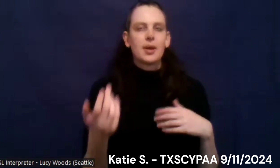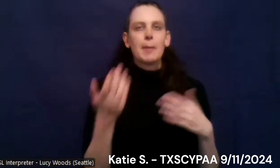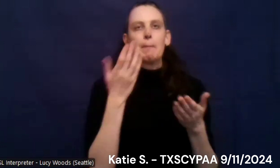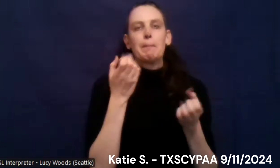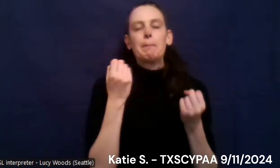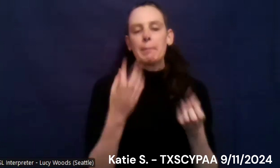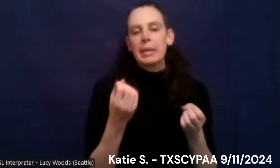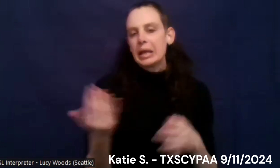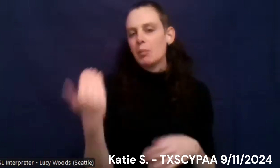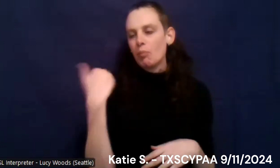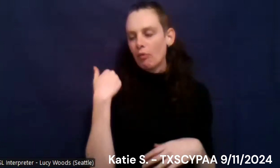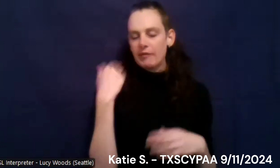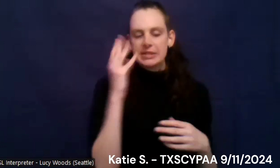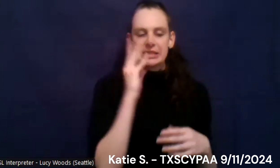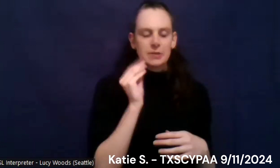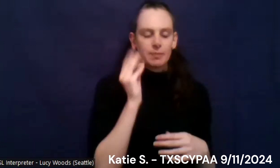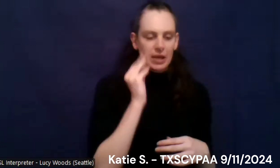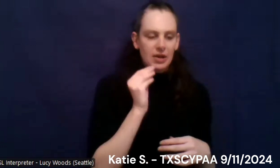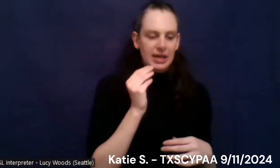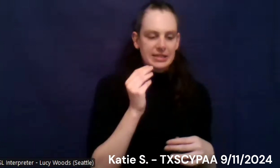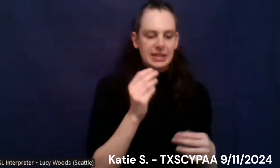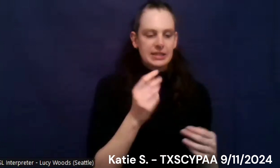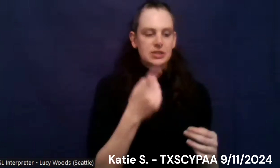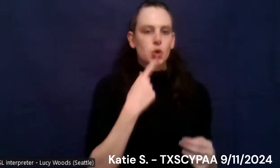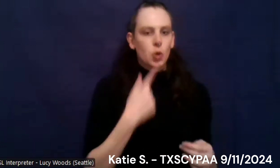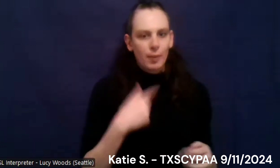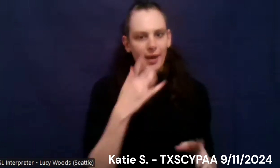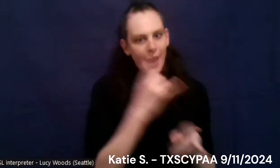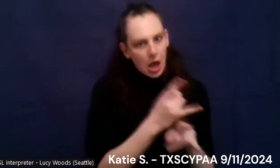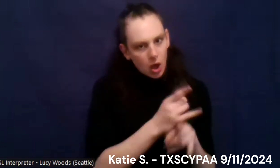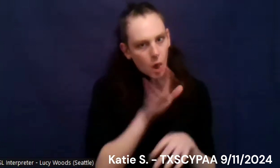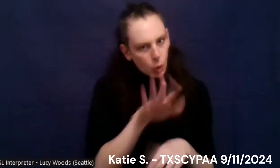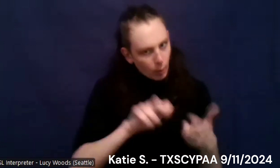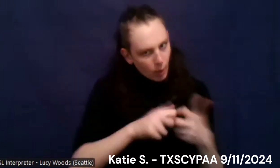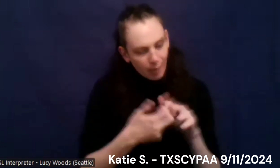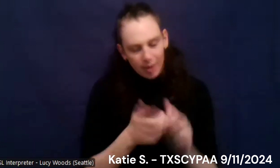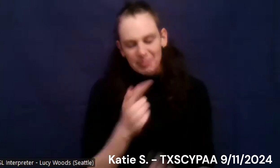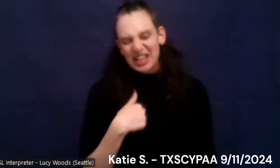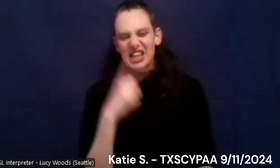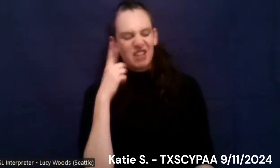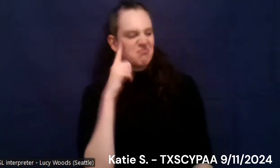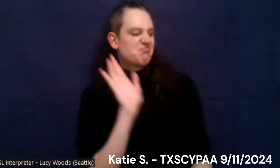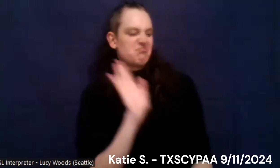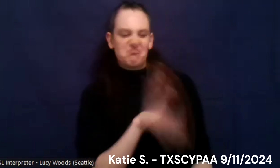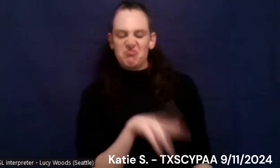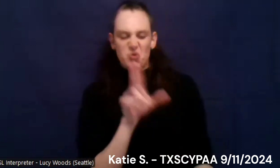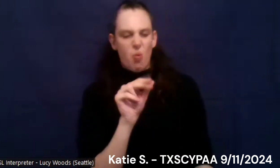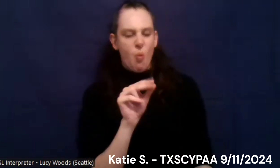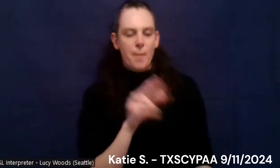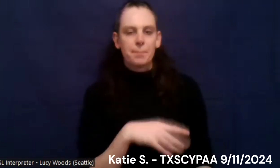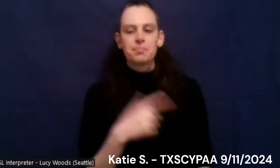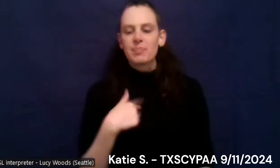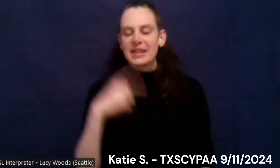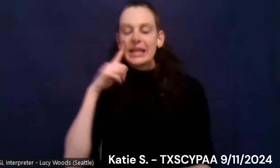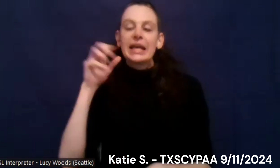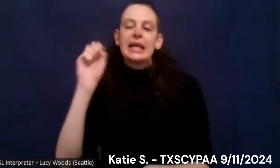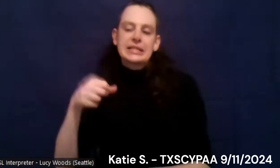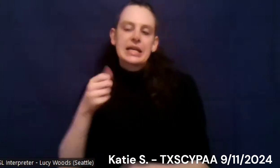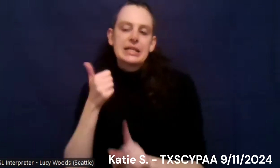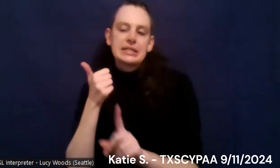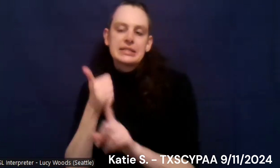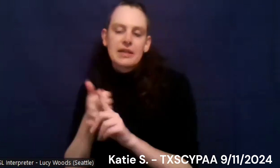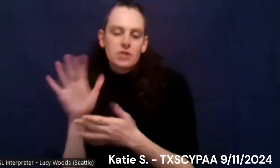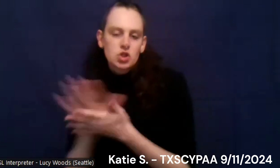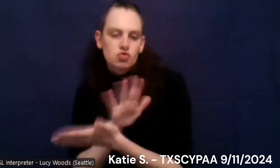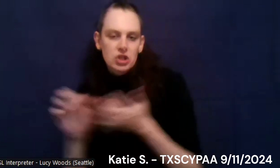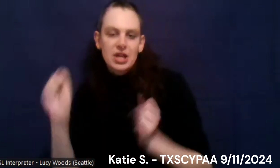still was convinced. So I really hung on to this idea, but I did sit and,